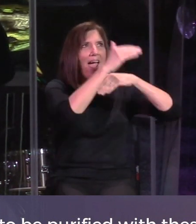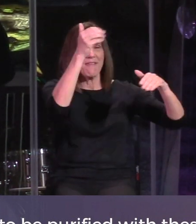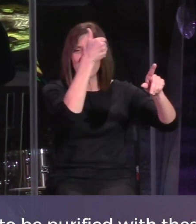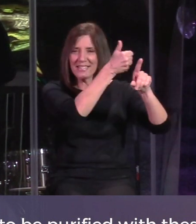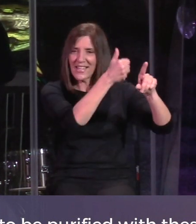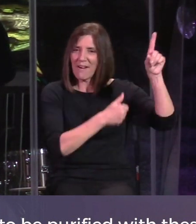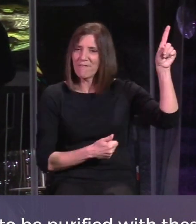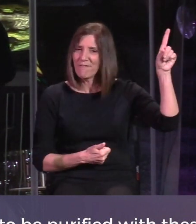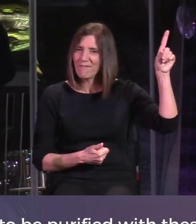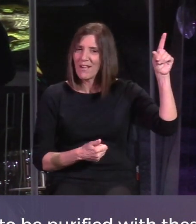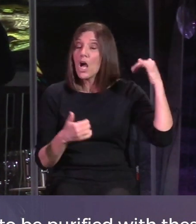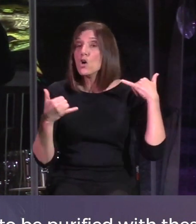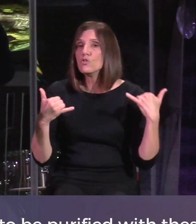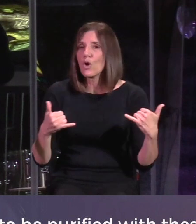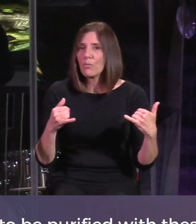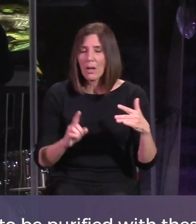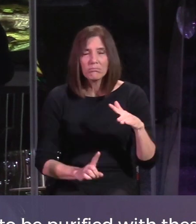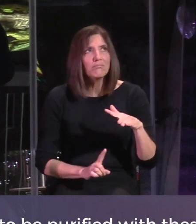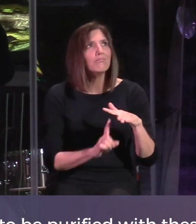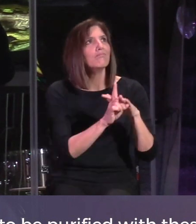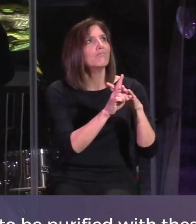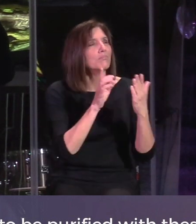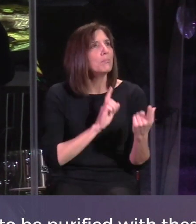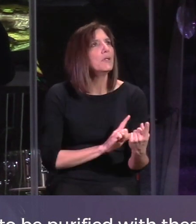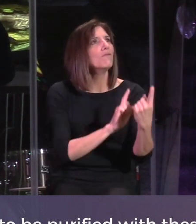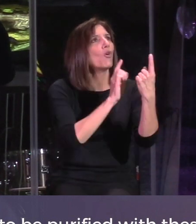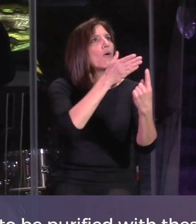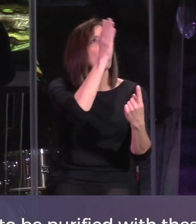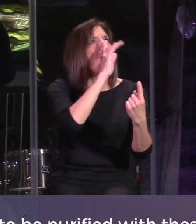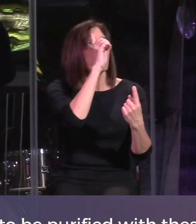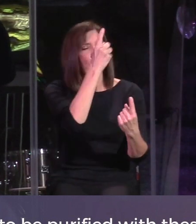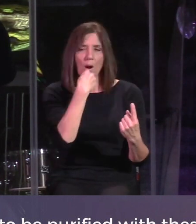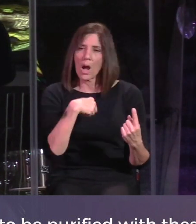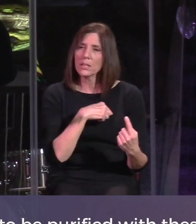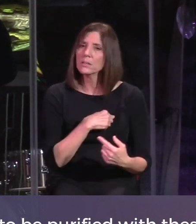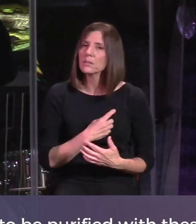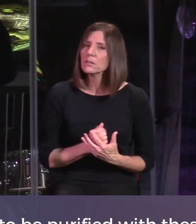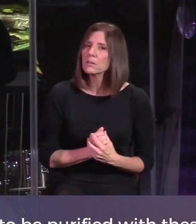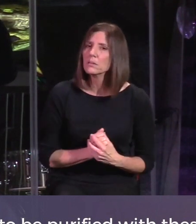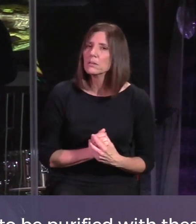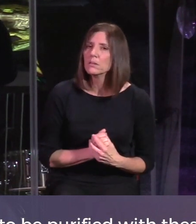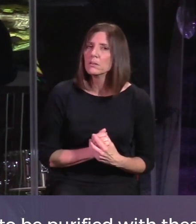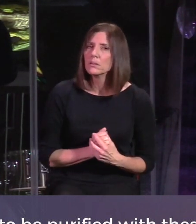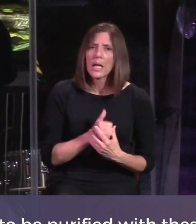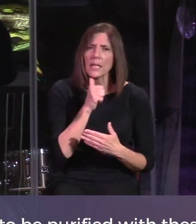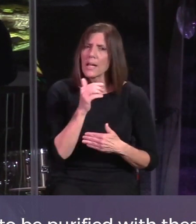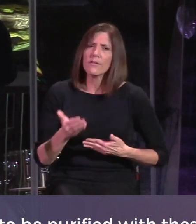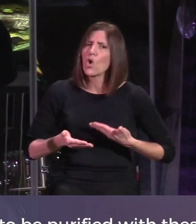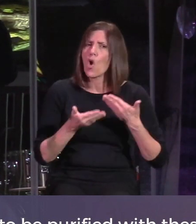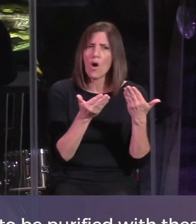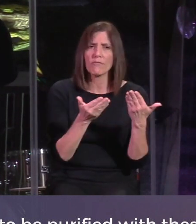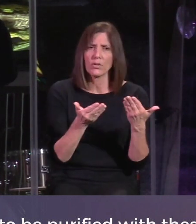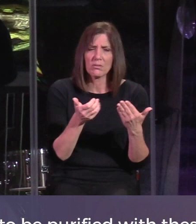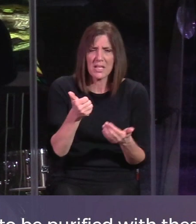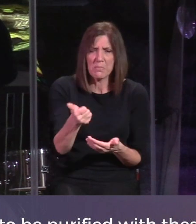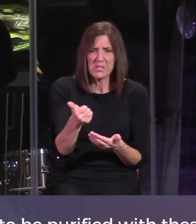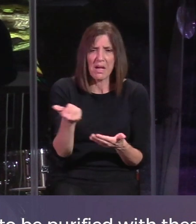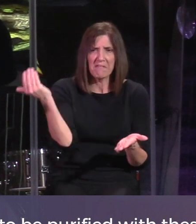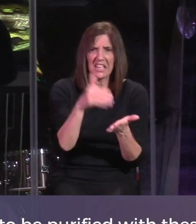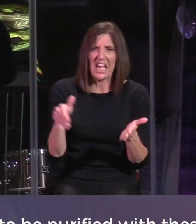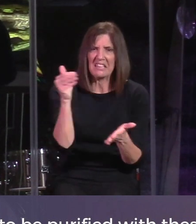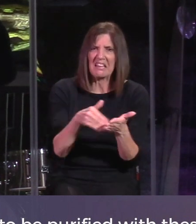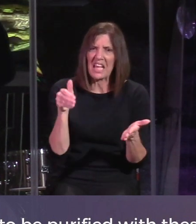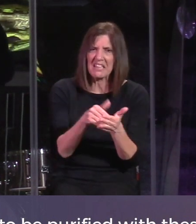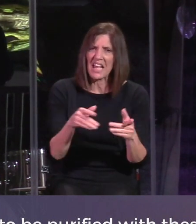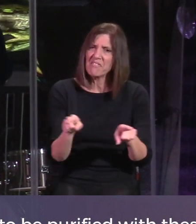itself, now to appear in the presence of God on our behalf. Nor was it to offer himself repeatedly, as the high priest